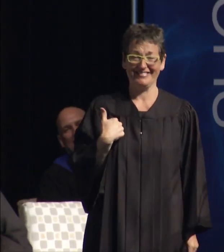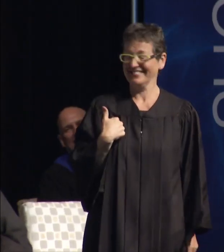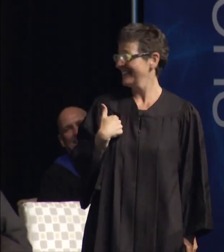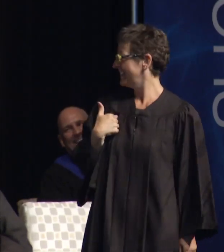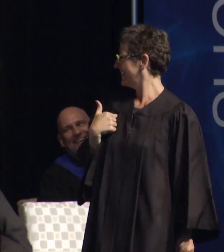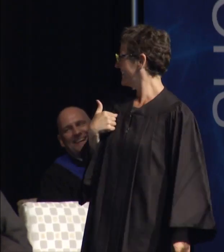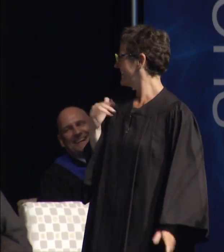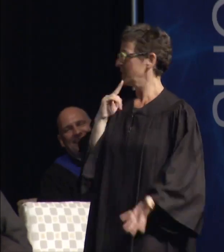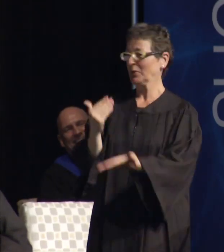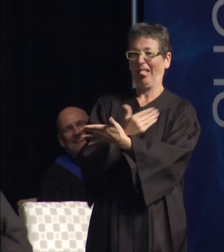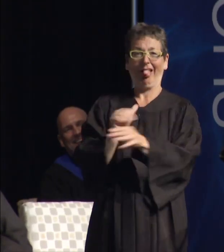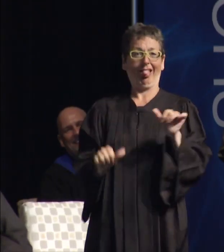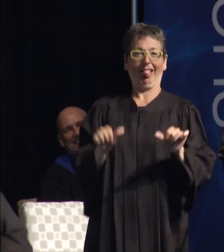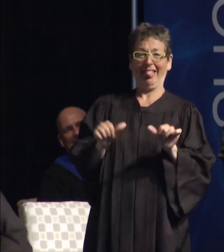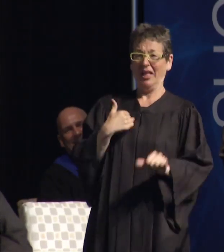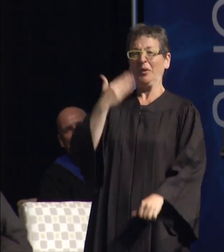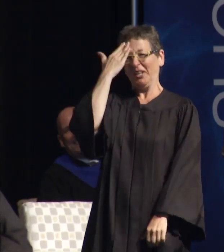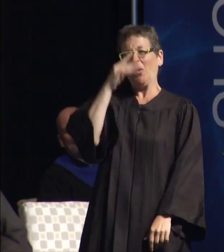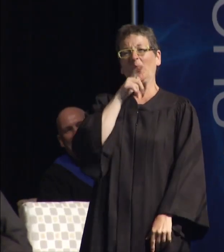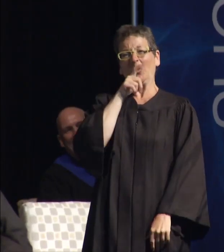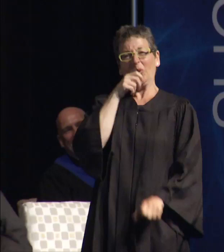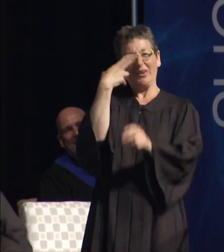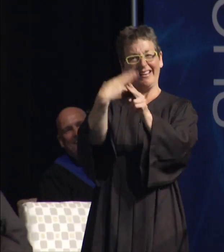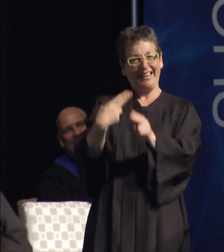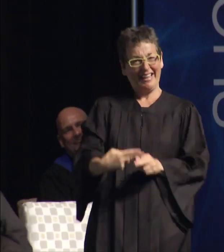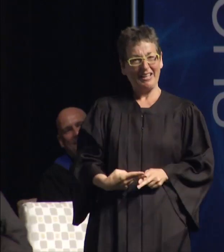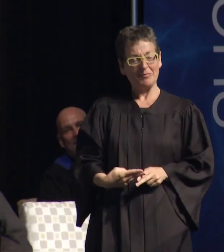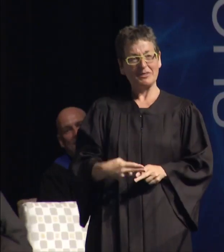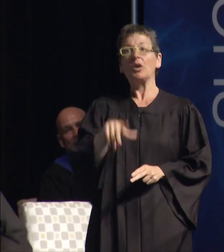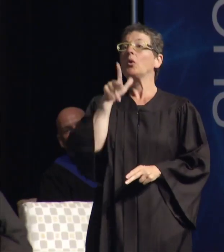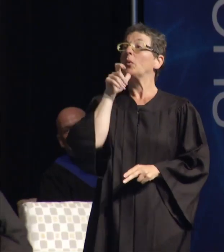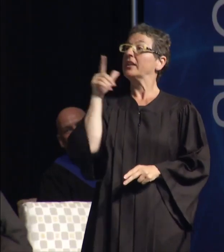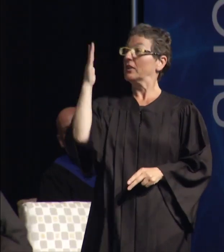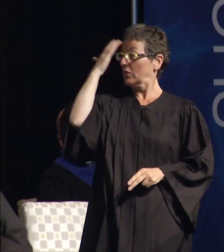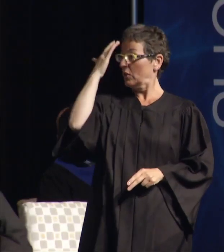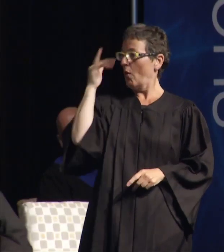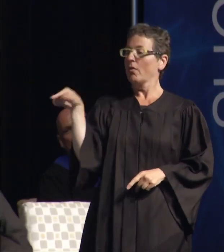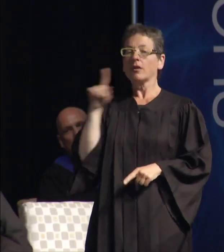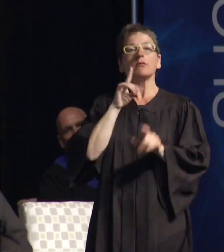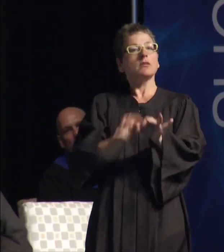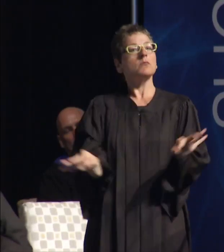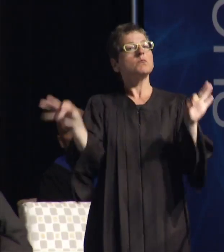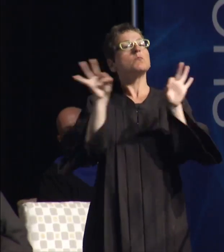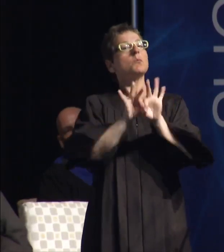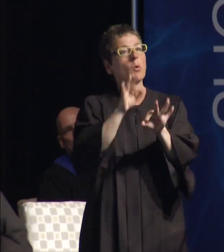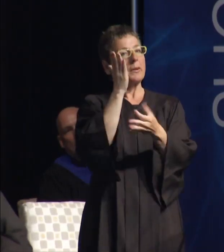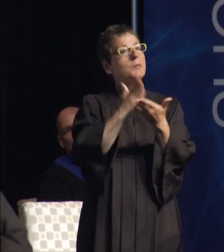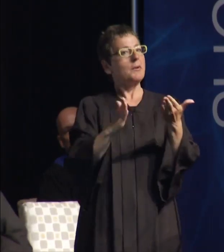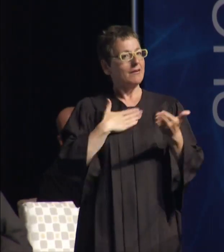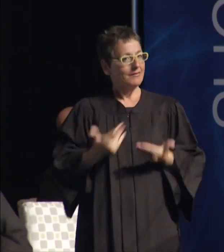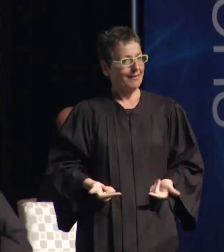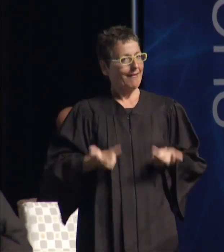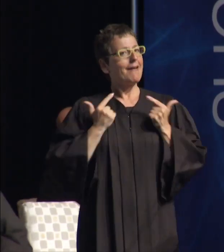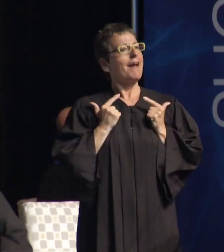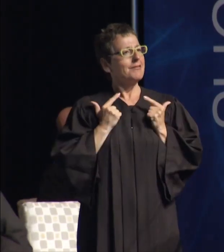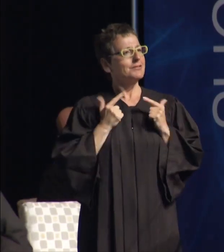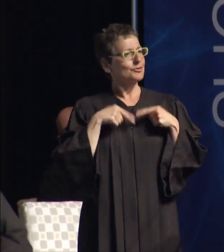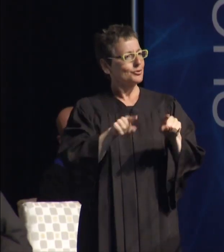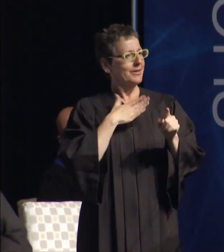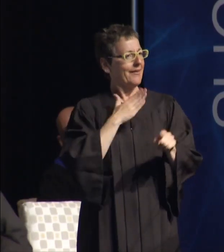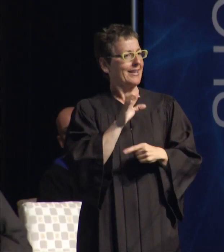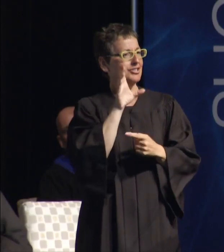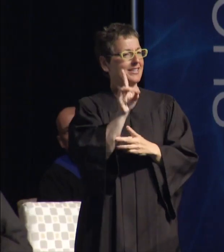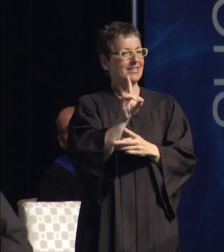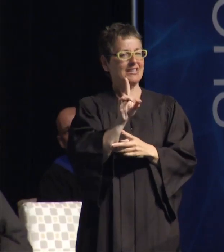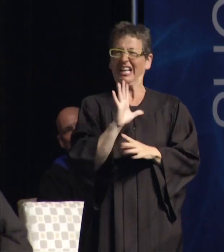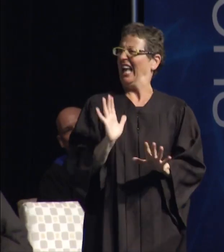It's kind of like you know who these people are. You know they're out there playing a crucial part in your educational journey, but preferably you